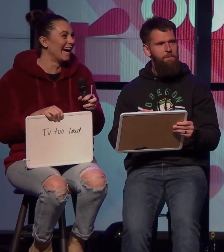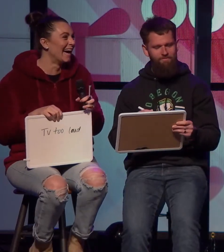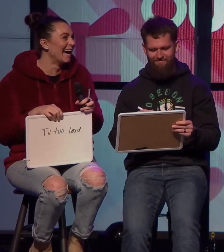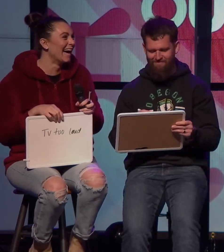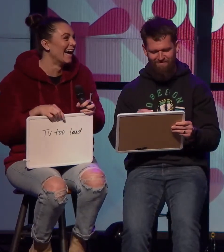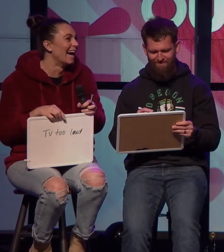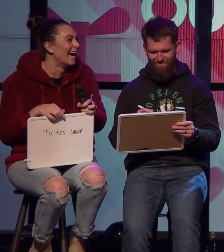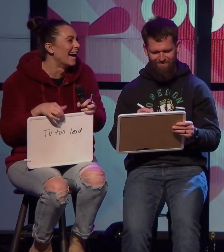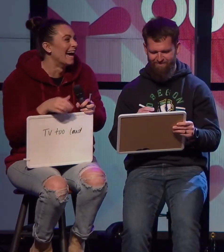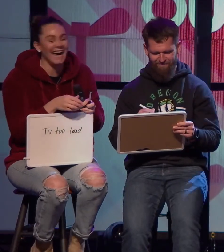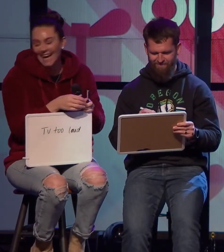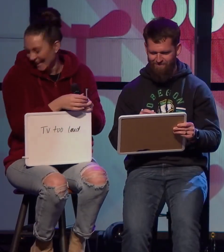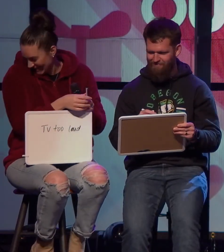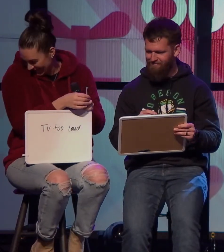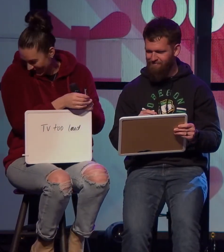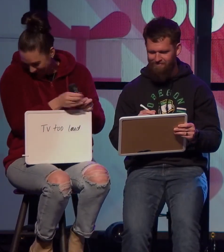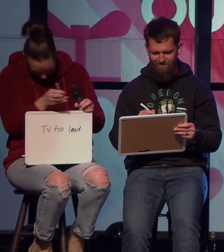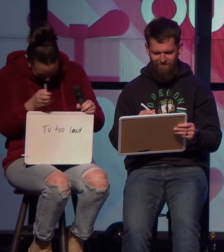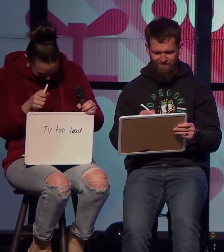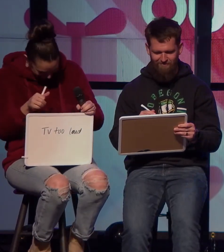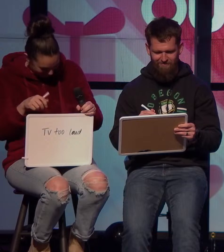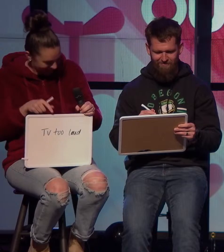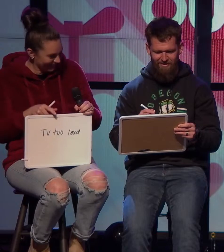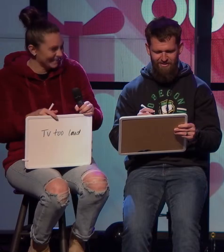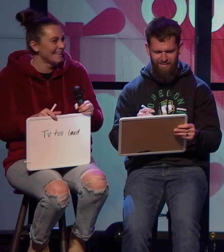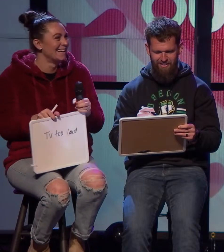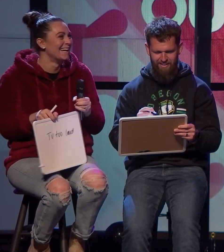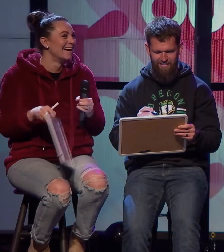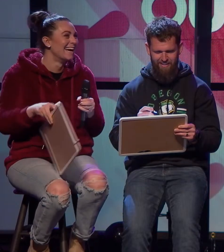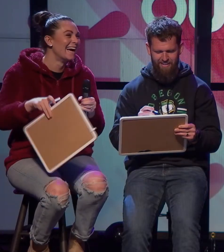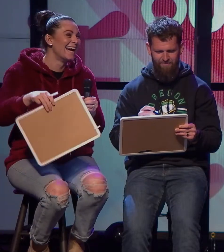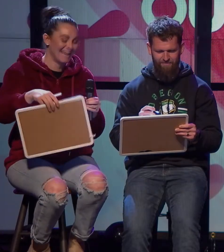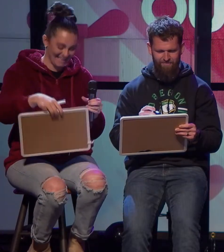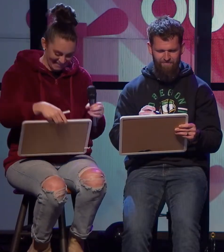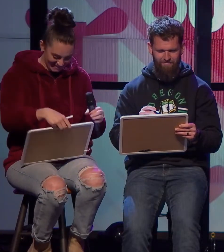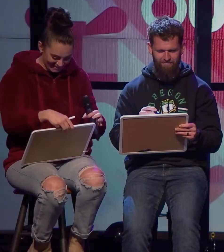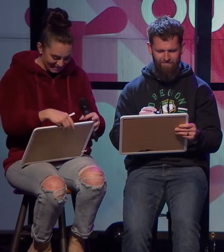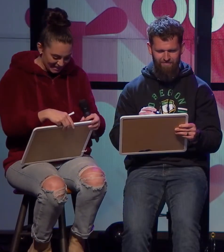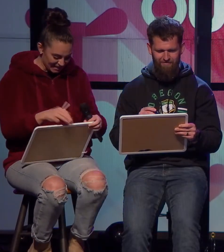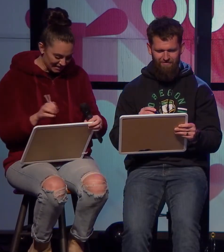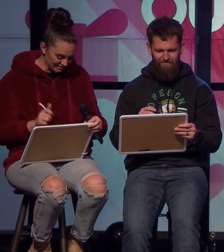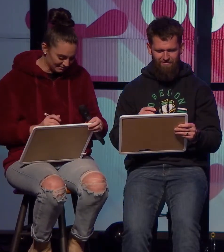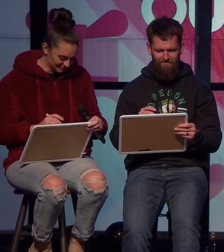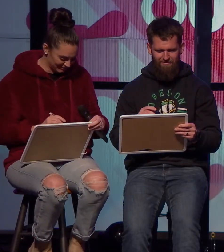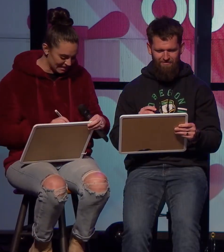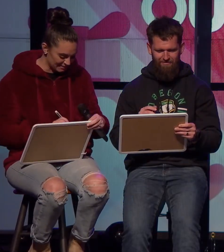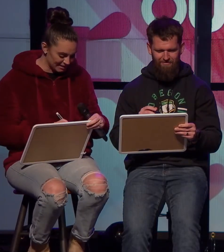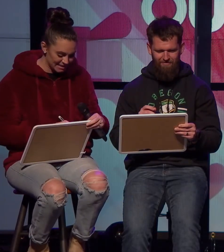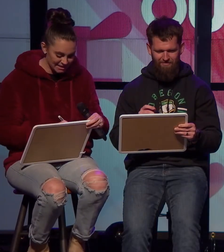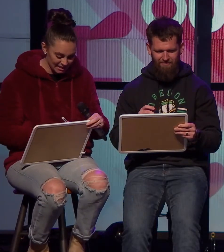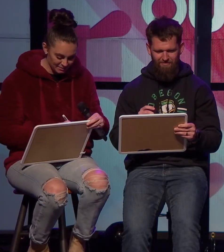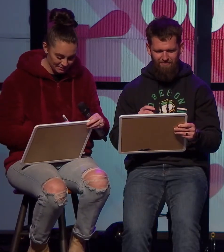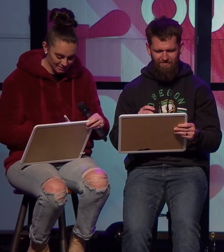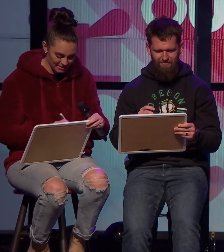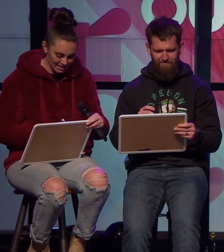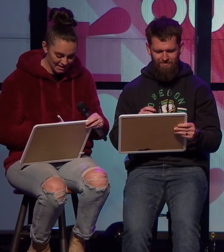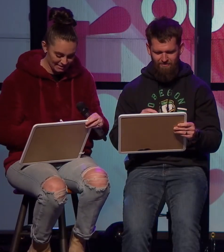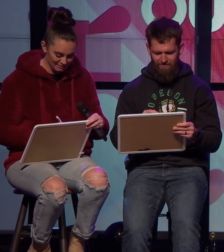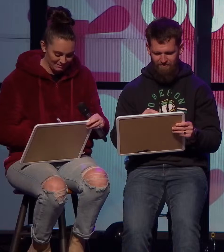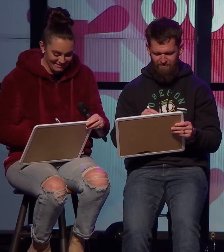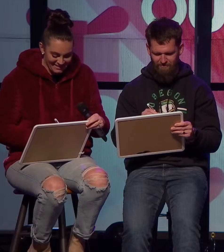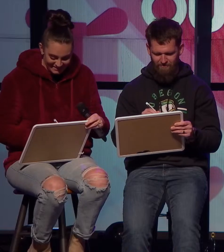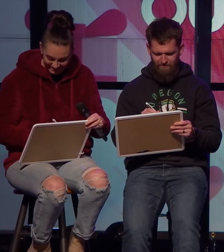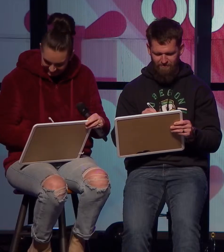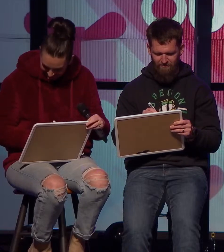Jess, this resonates. Could you maybe clue the rest of us in? What about the closet is? Sam likes to tell people that